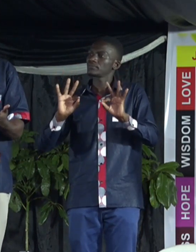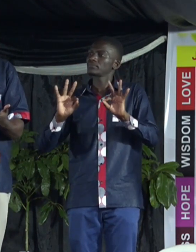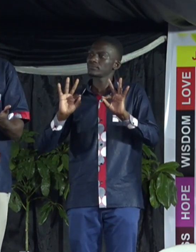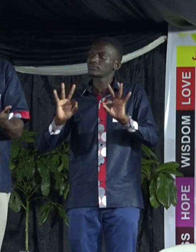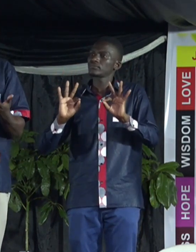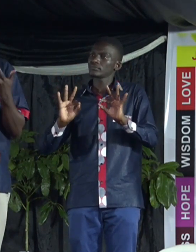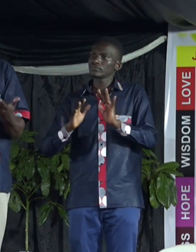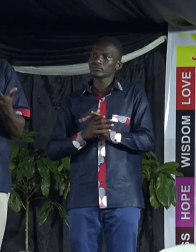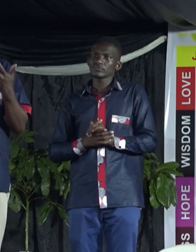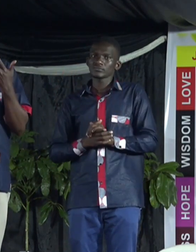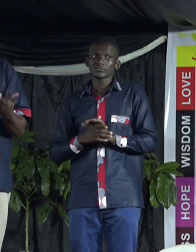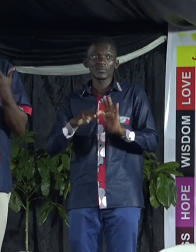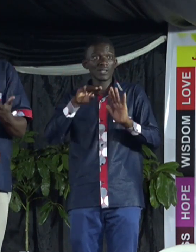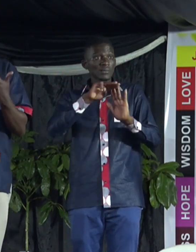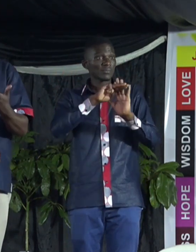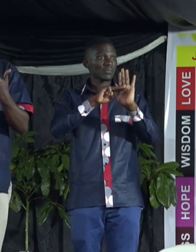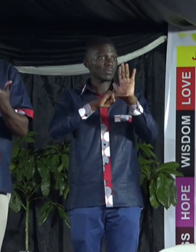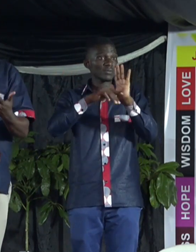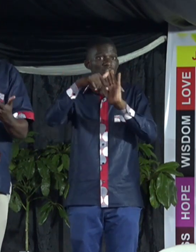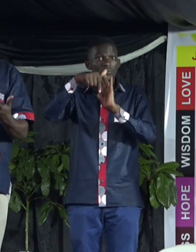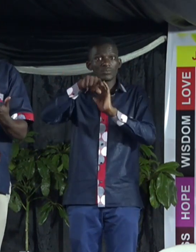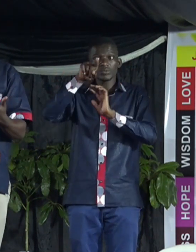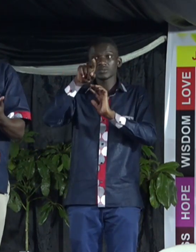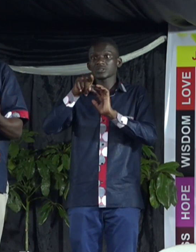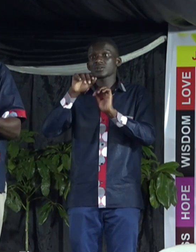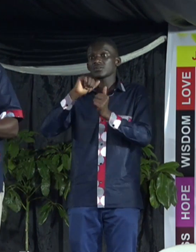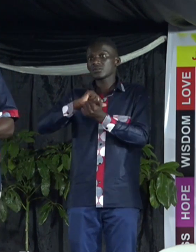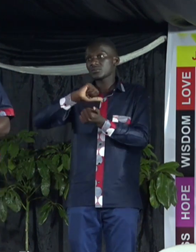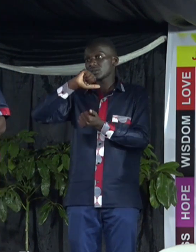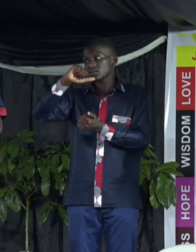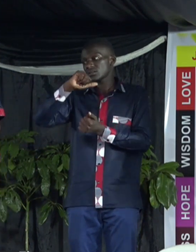dress smartly. Soma Matayo 7:15. Read Matthew